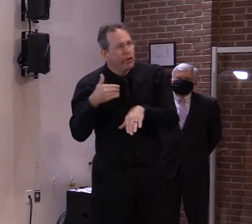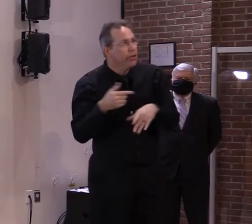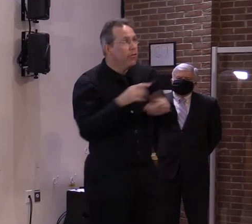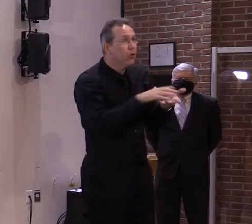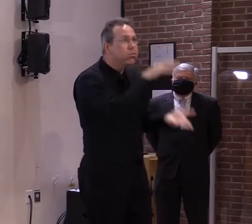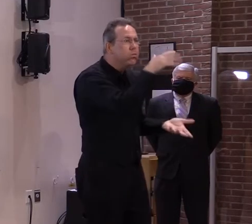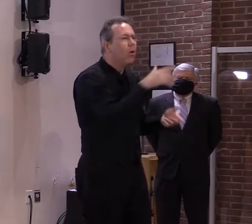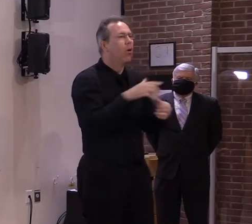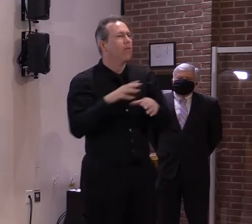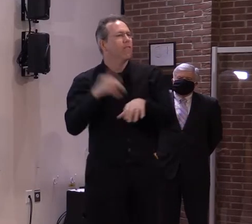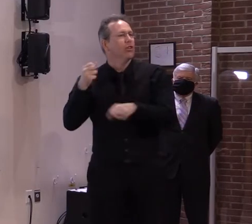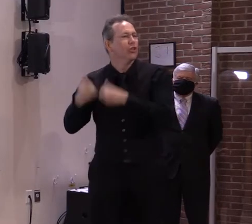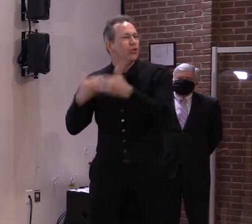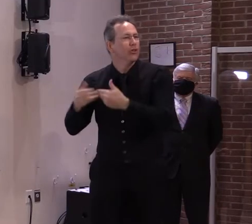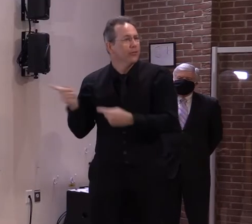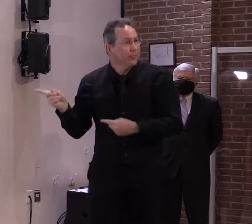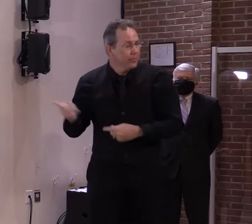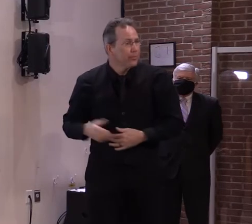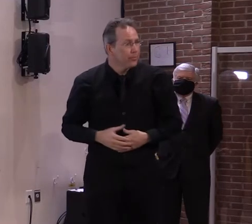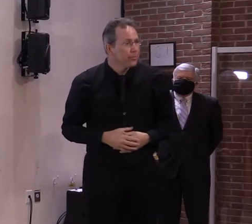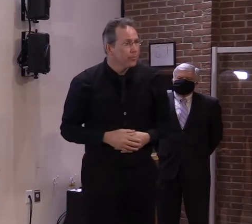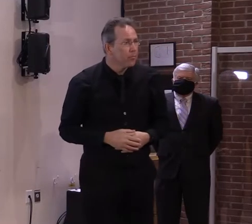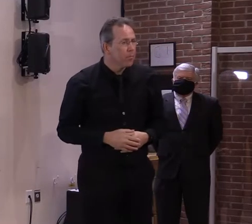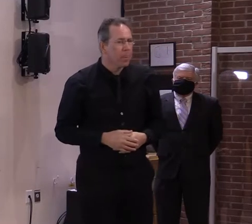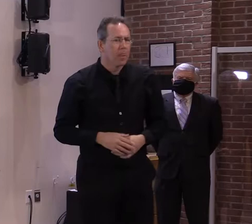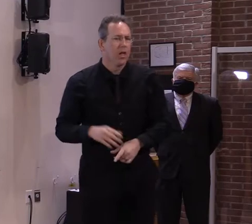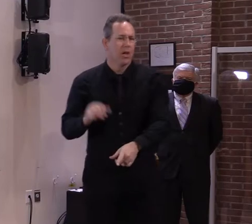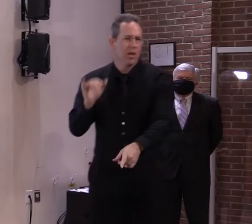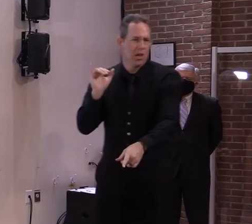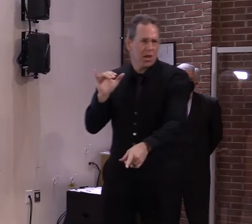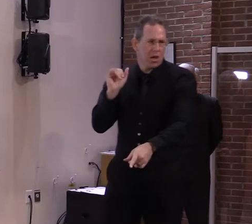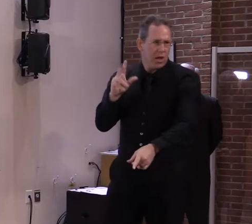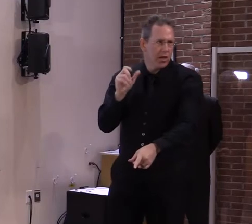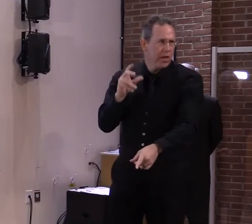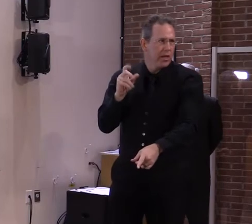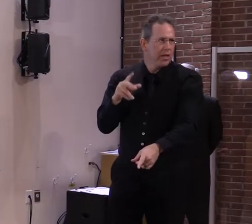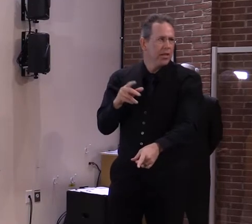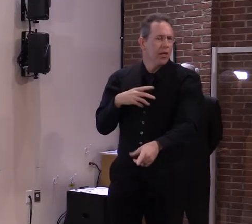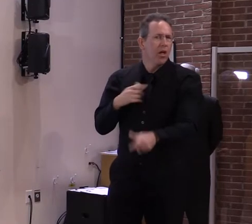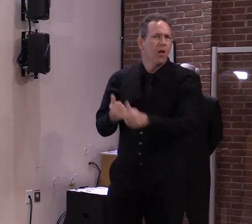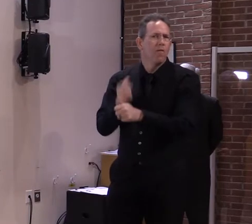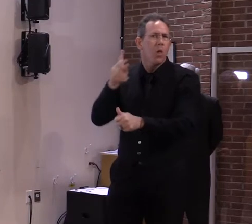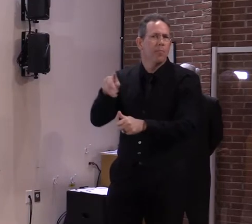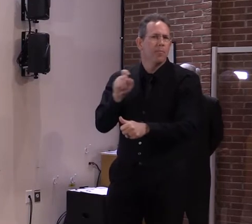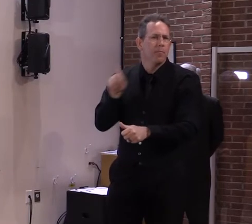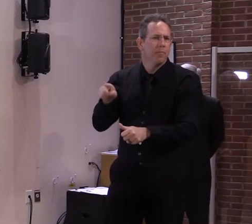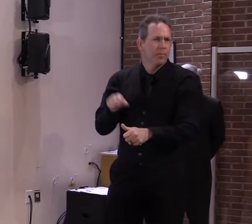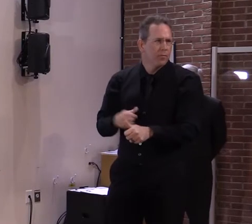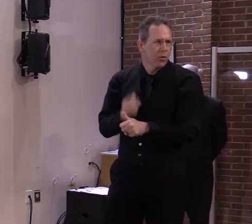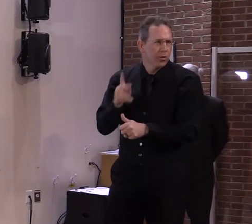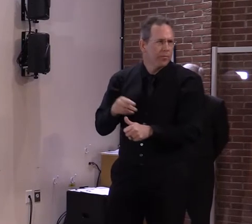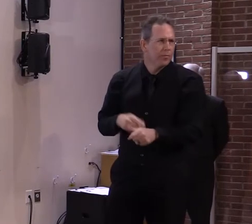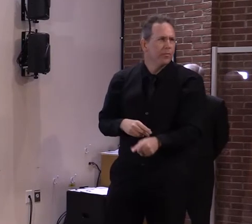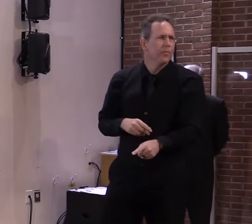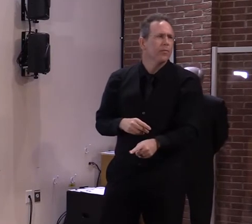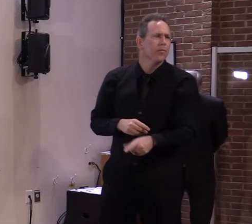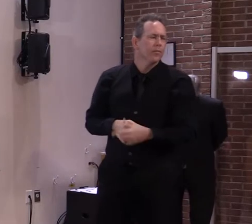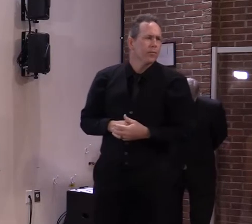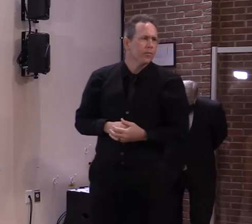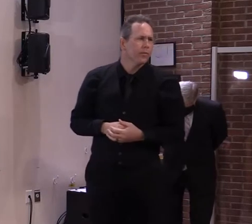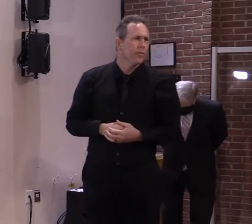Great. And a follow-up to the questions about how case and positivity metrics play into